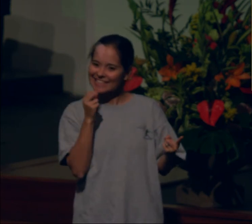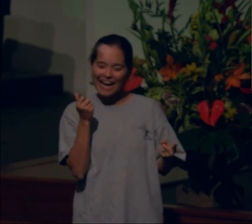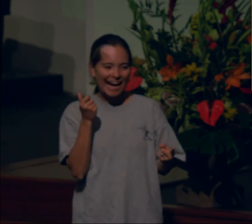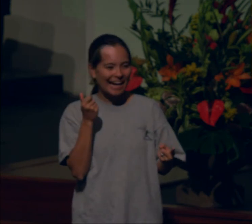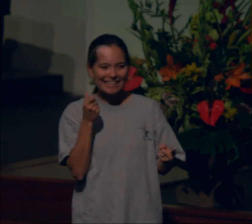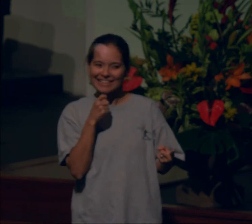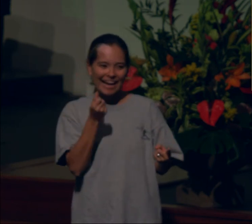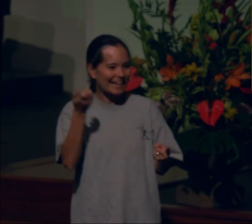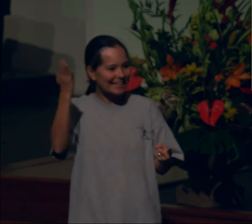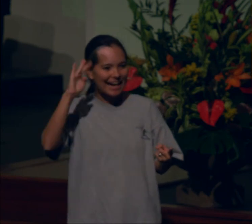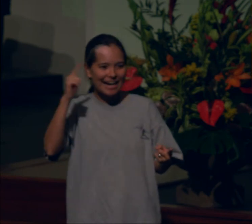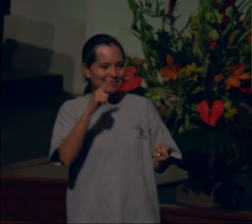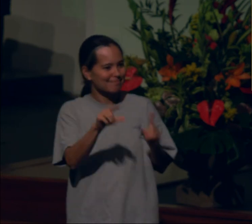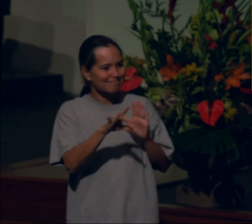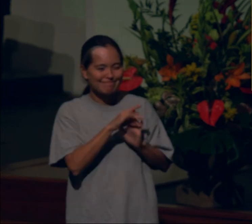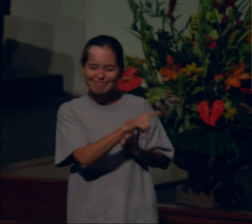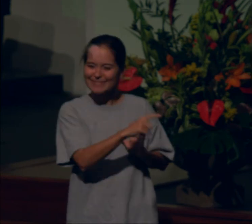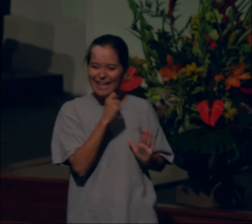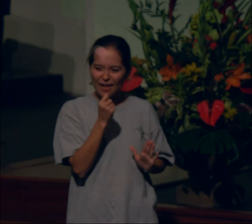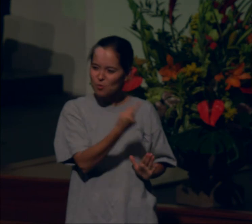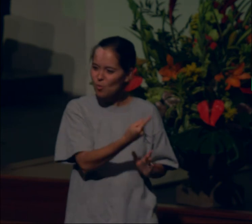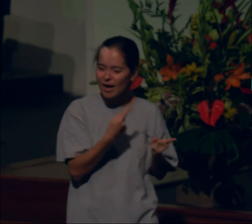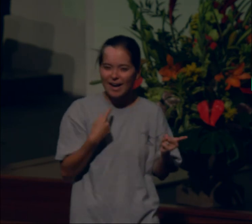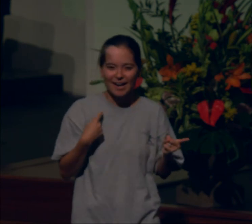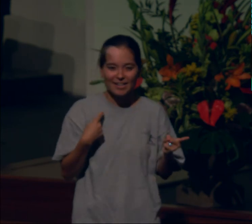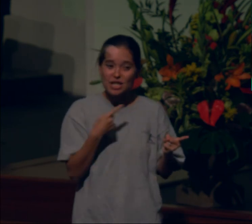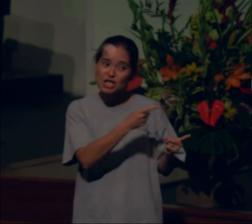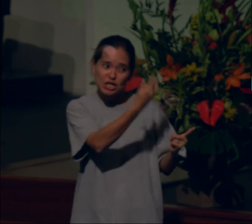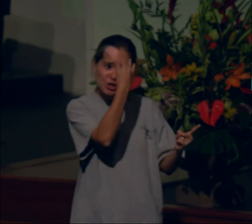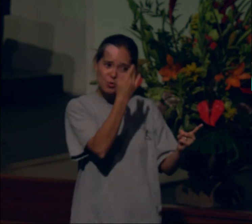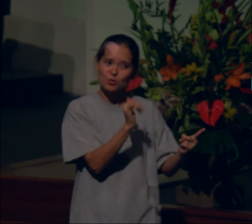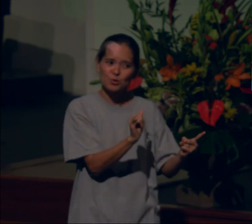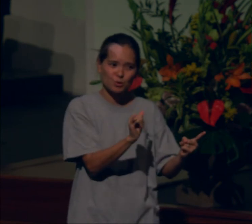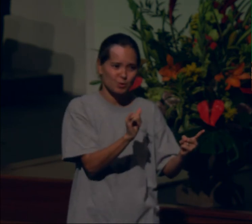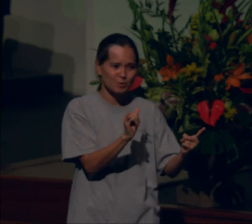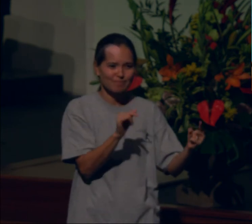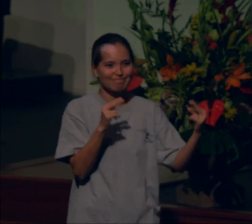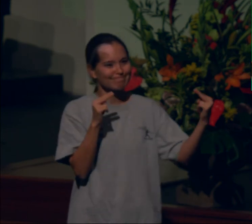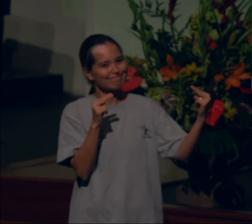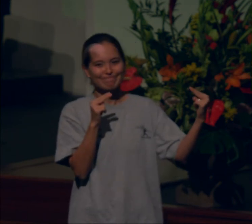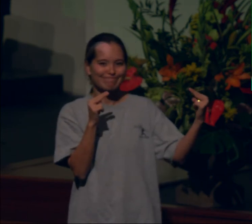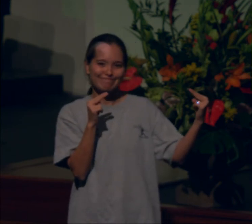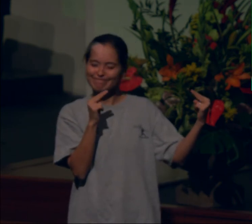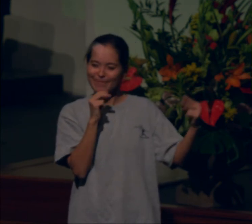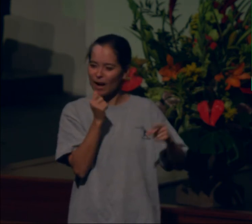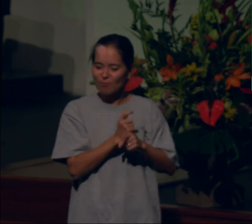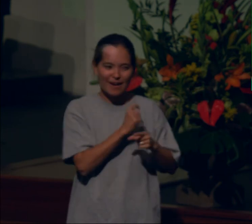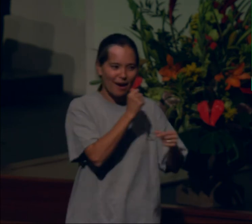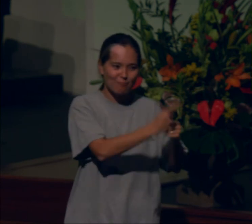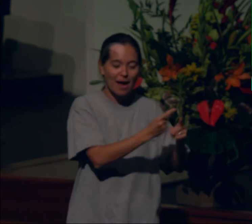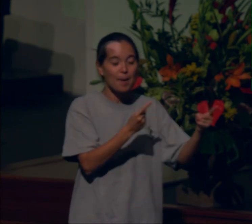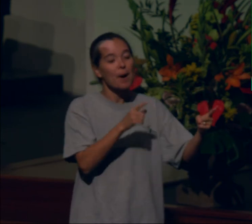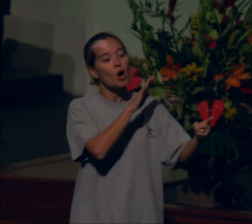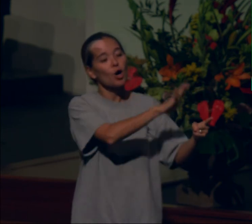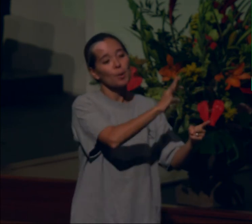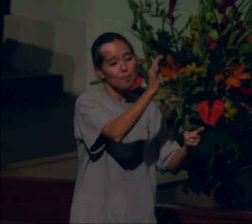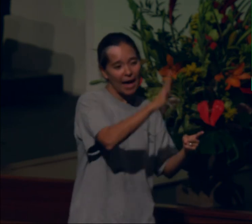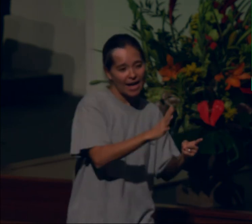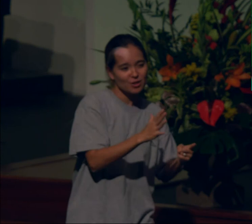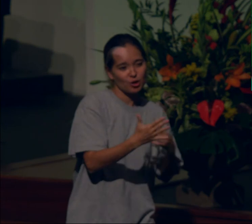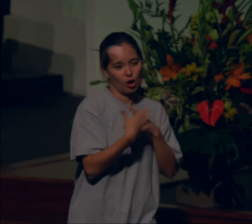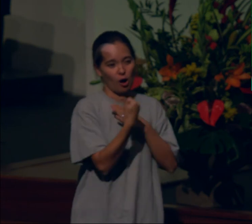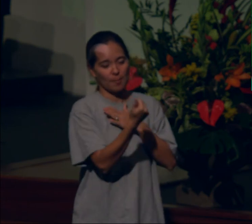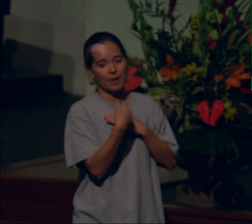this isn't God. She's not the one for me, and she knew the same thing. But her pastor called me up. Their church